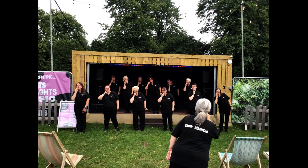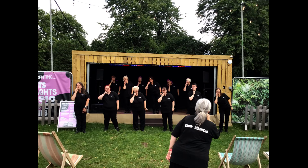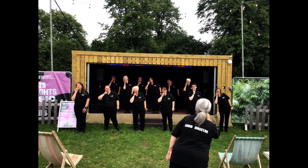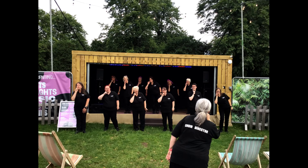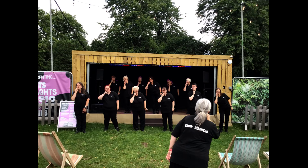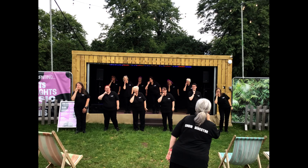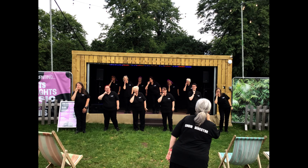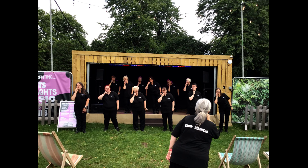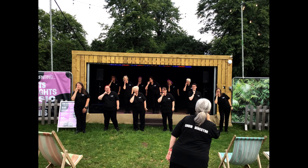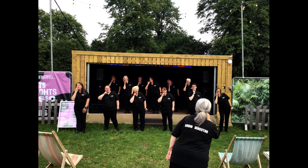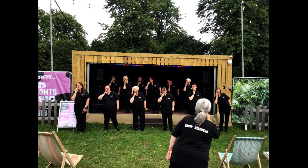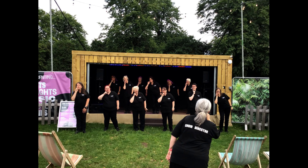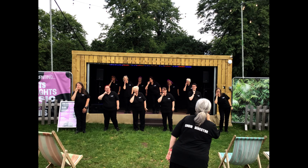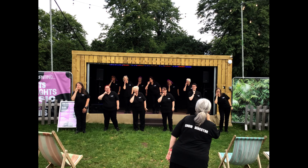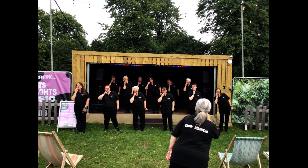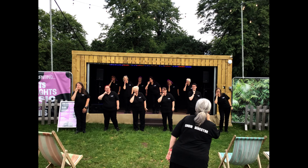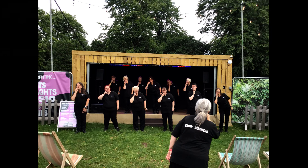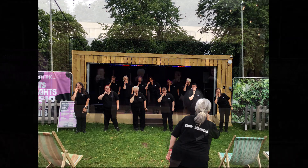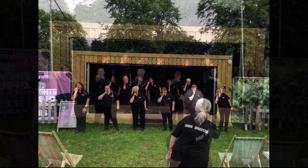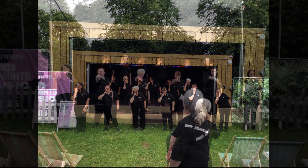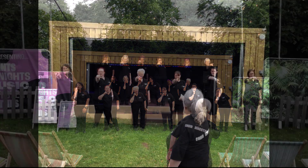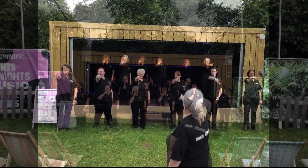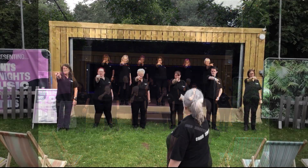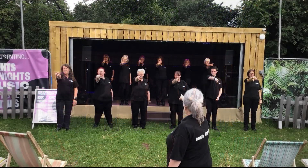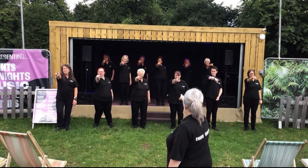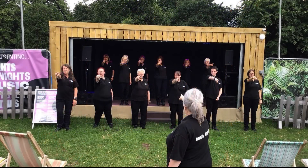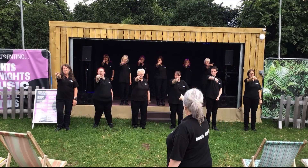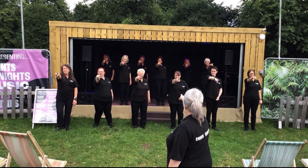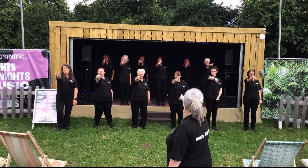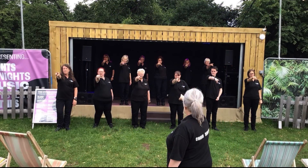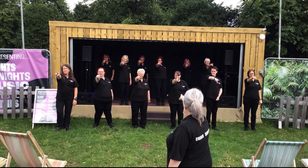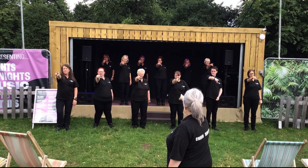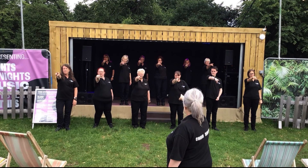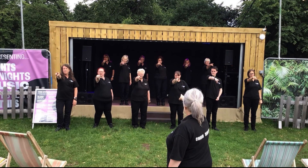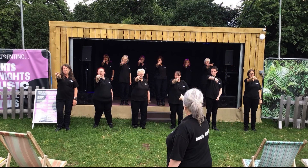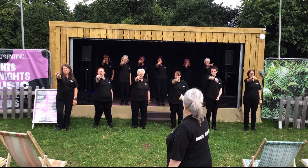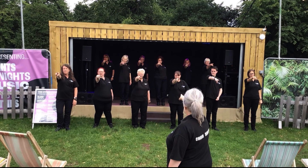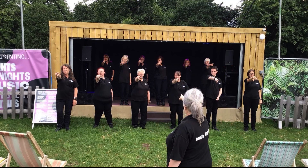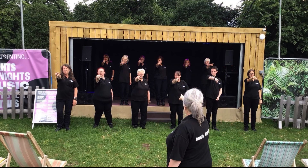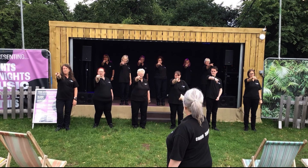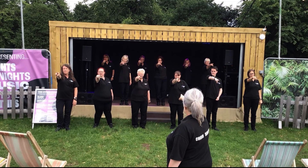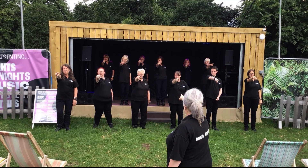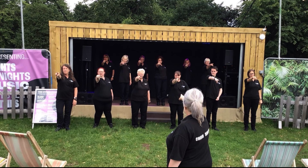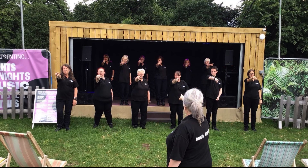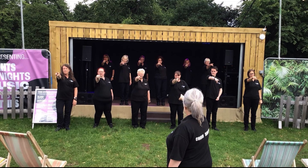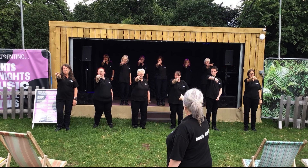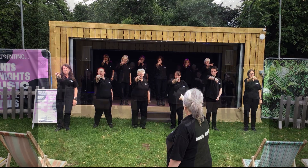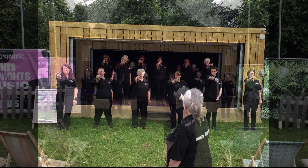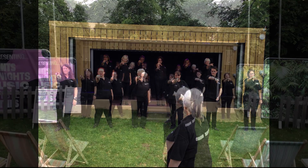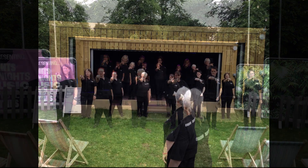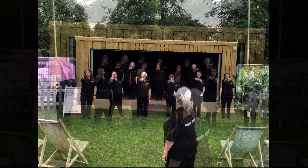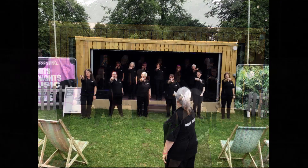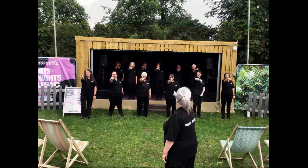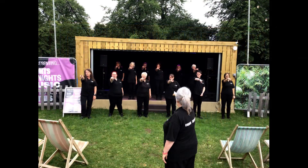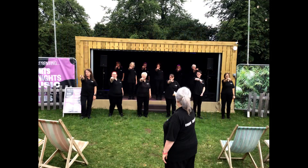And I rise up, I like the waves. I rise up, in spite of